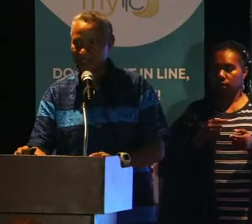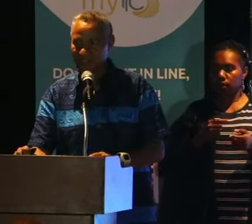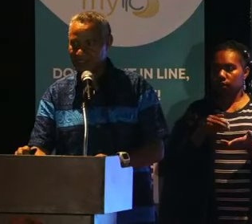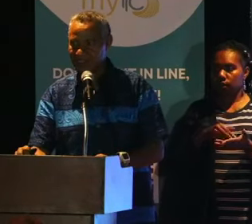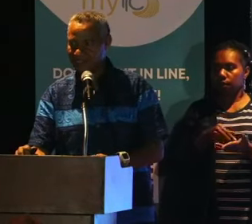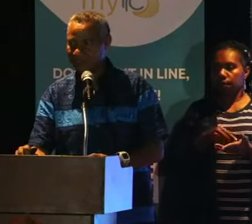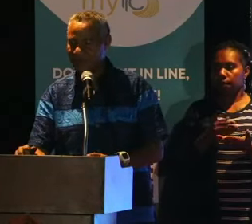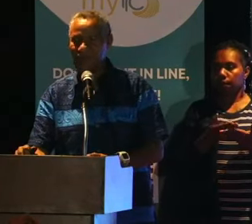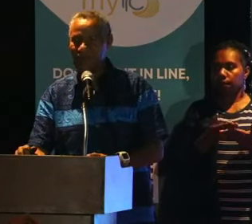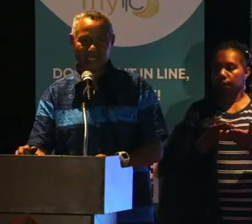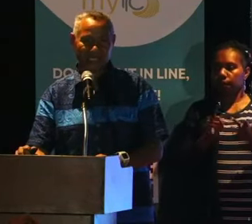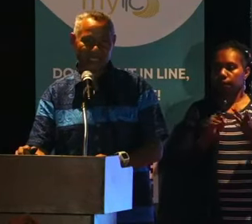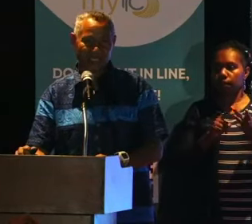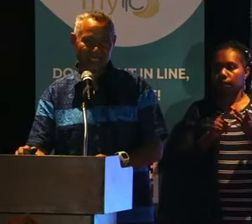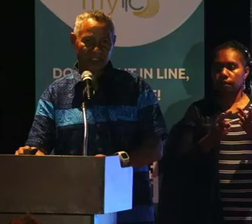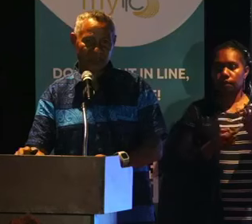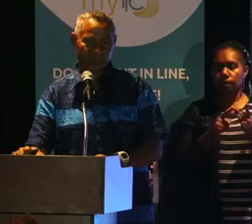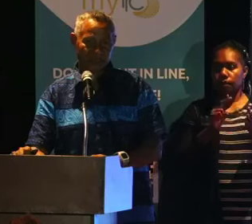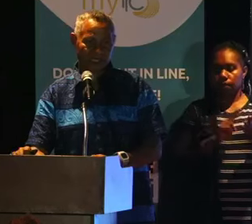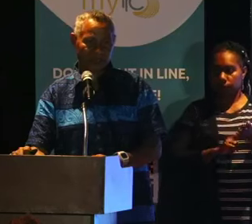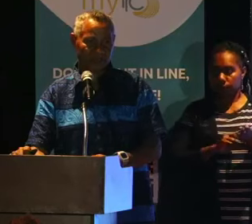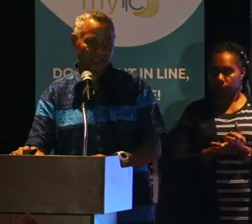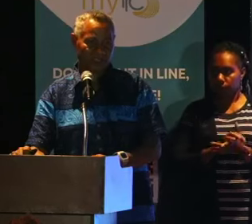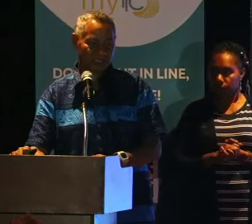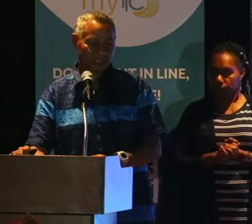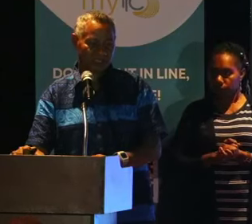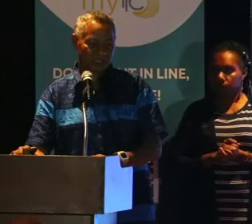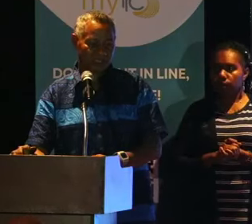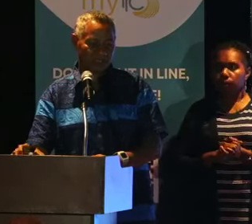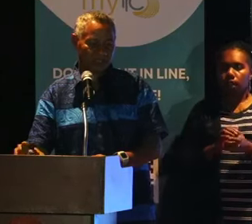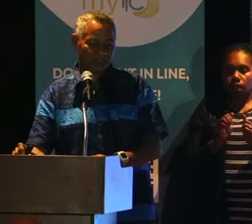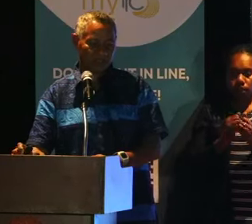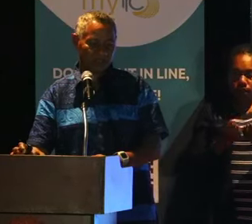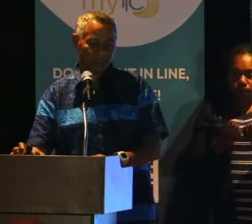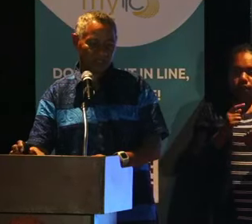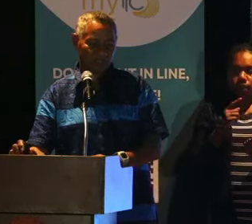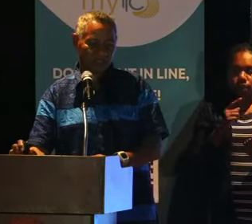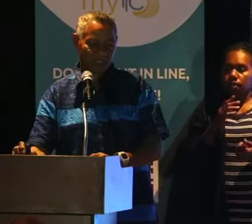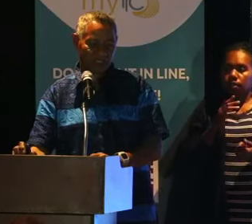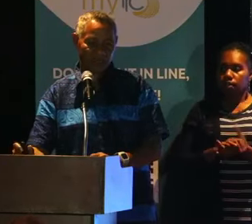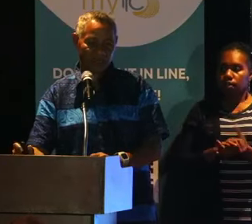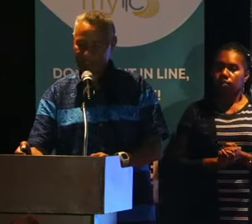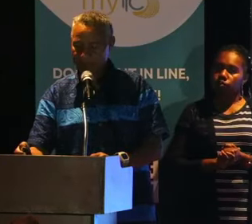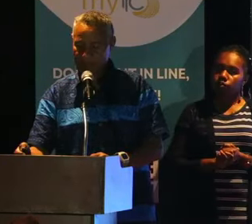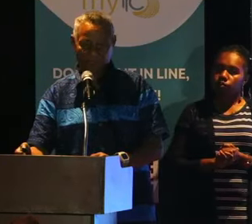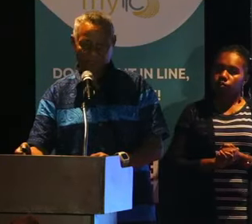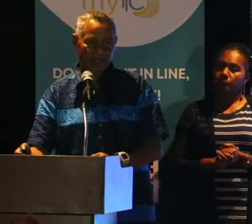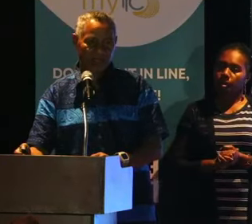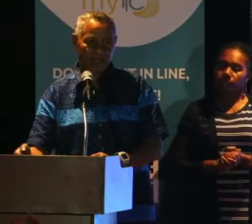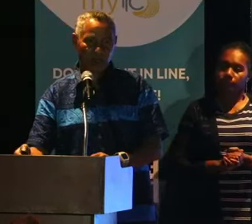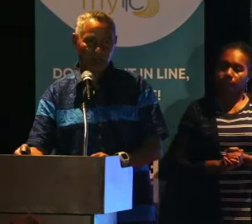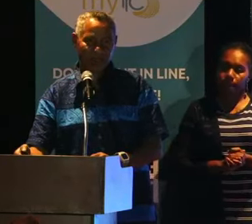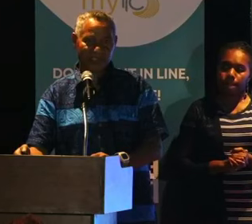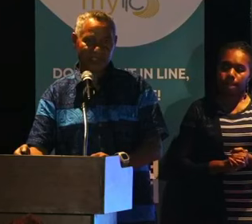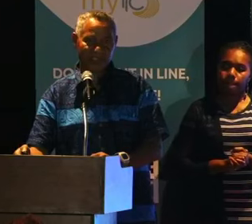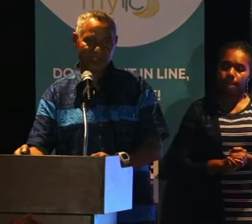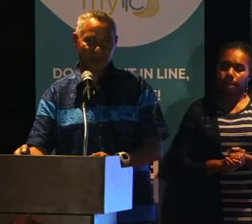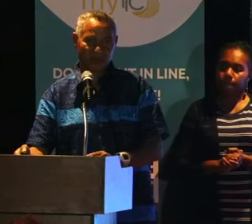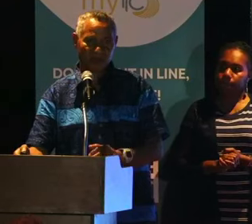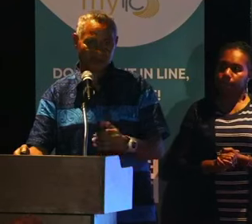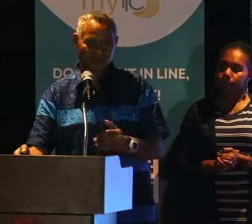to attach the document together to open your account. So those are some of the requirements